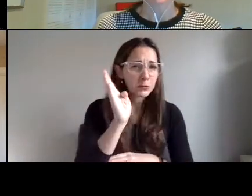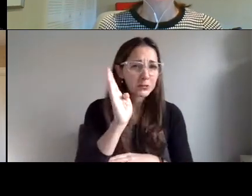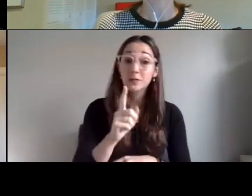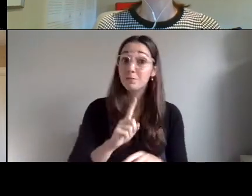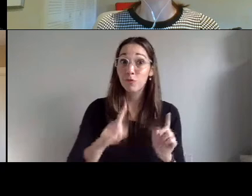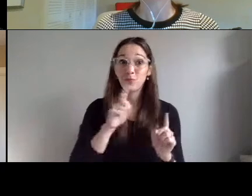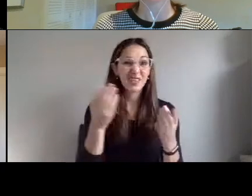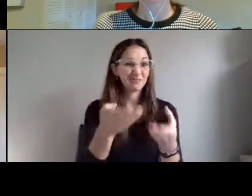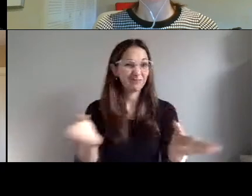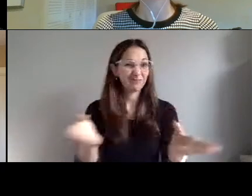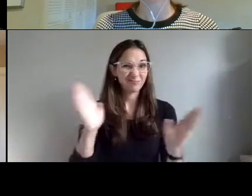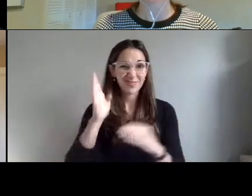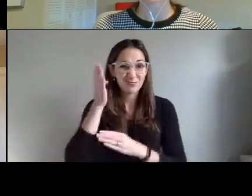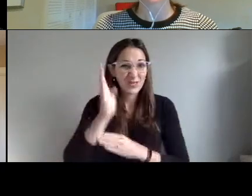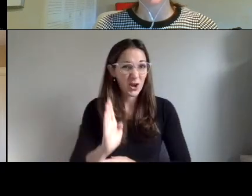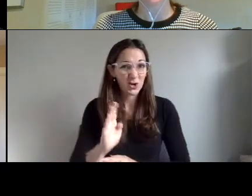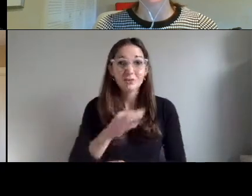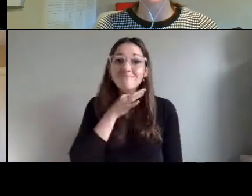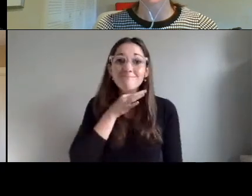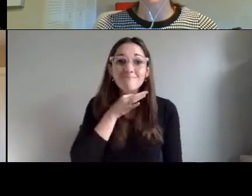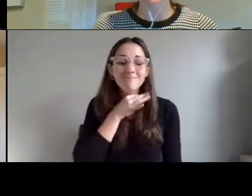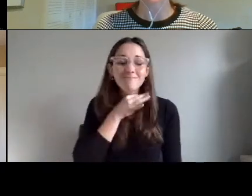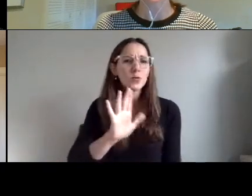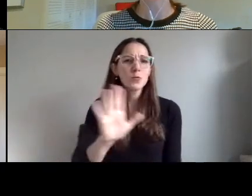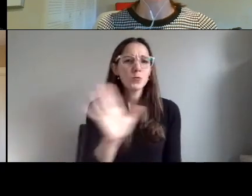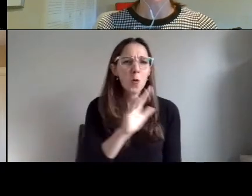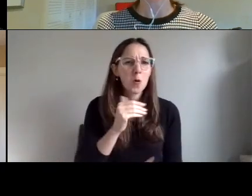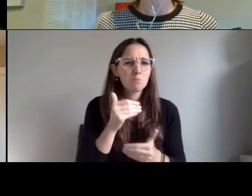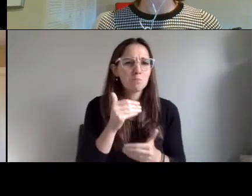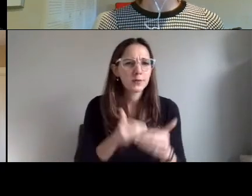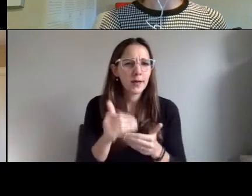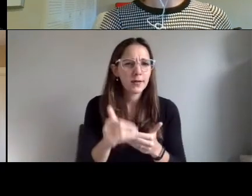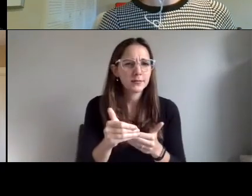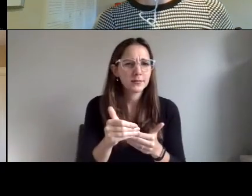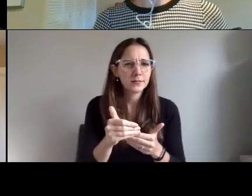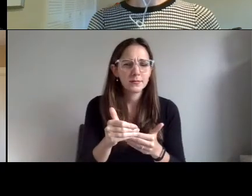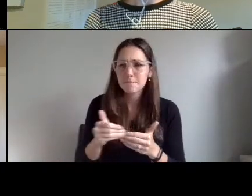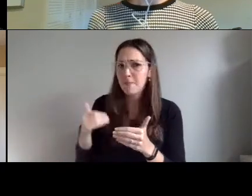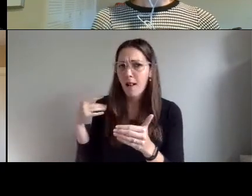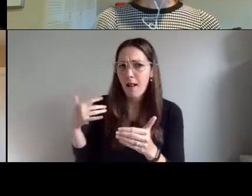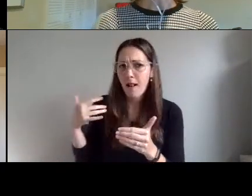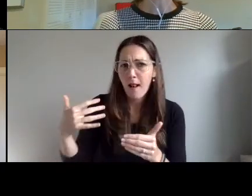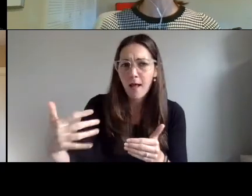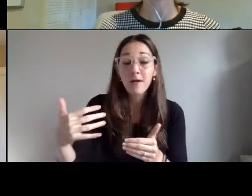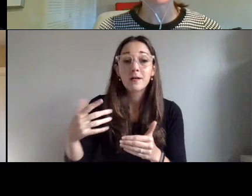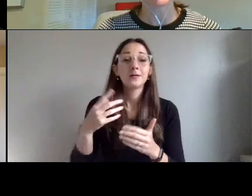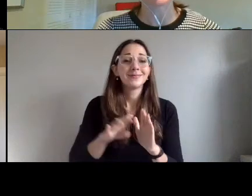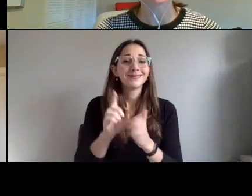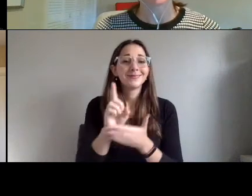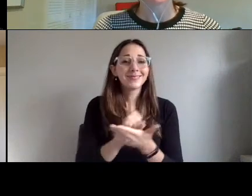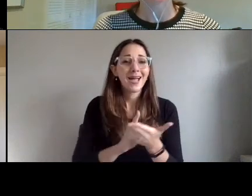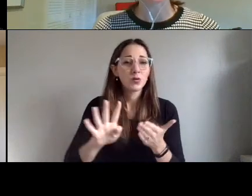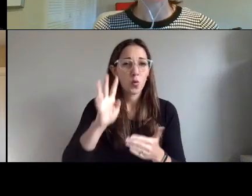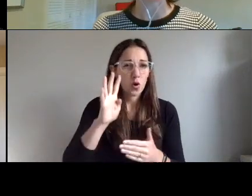the process that you use to design your innovation. And with that process, I'm wondering, how did you